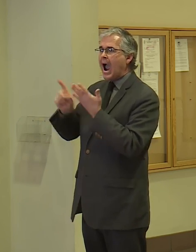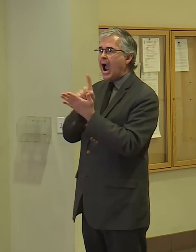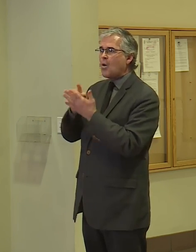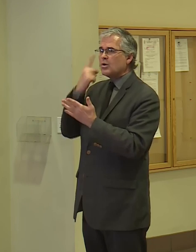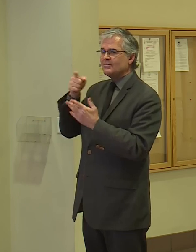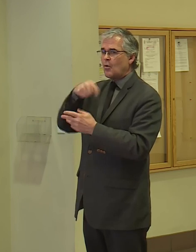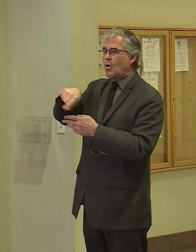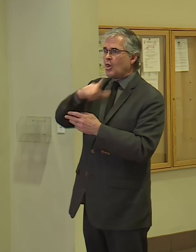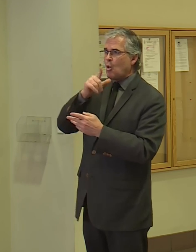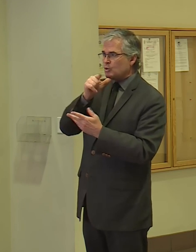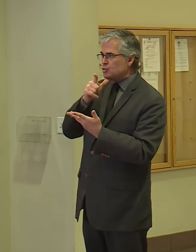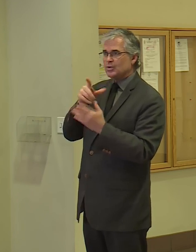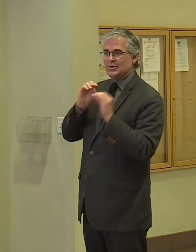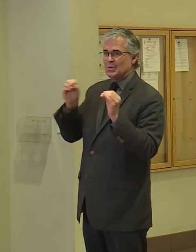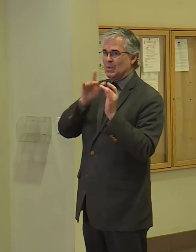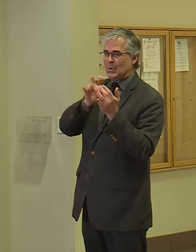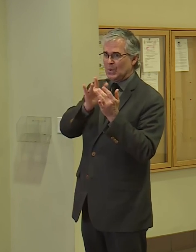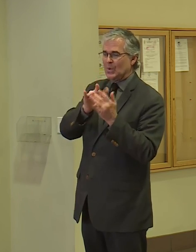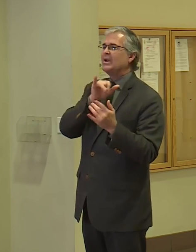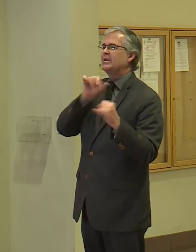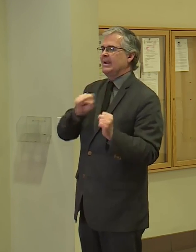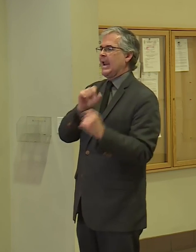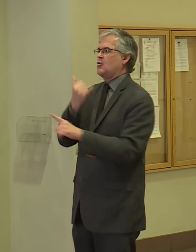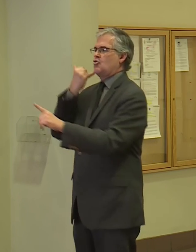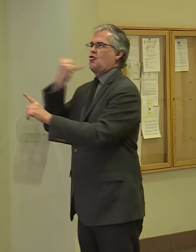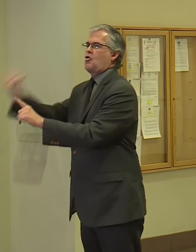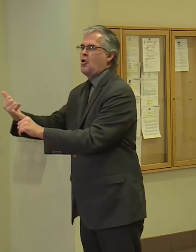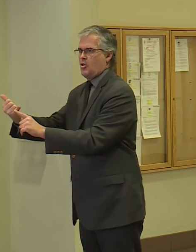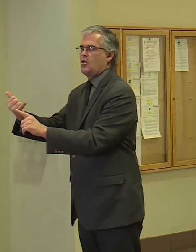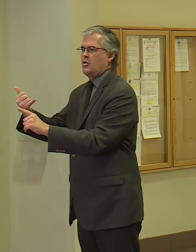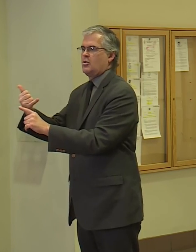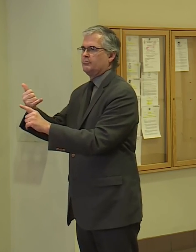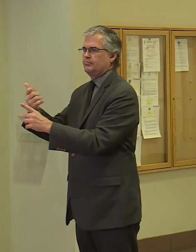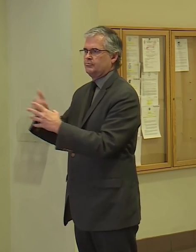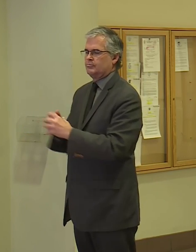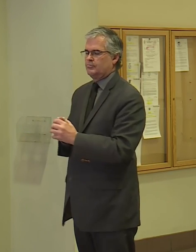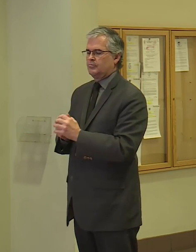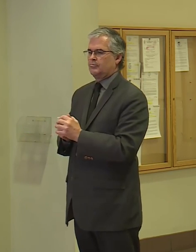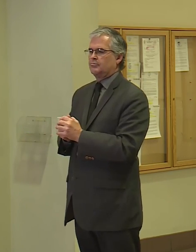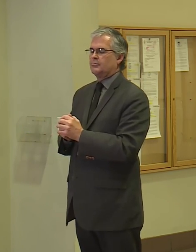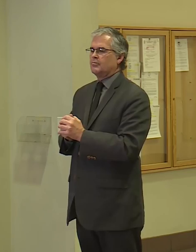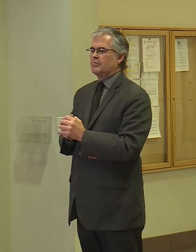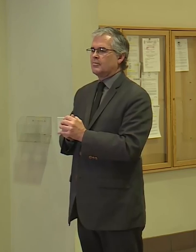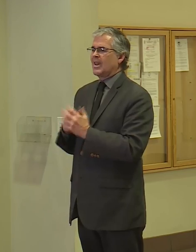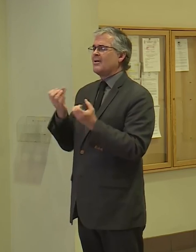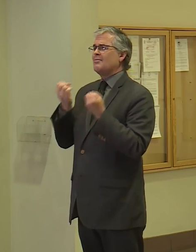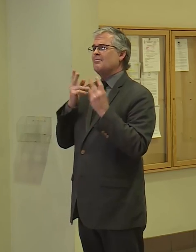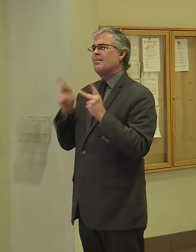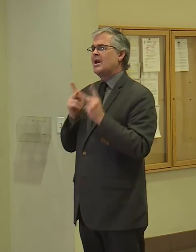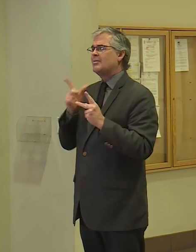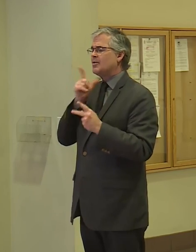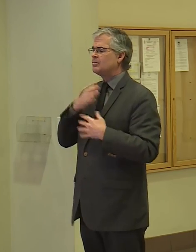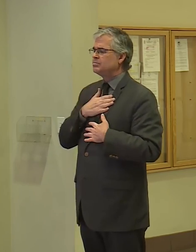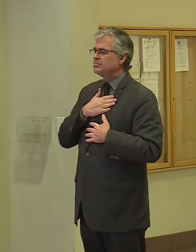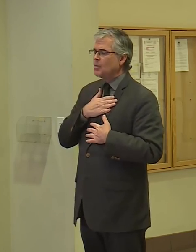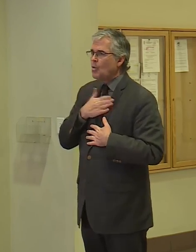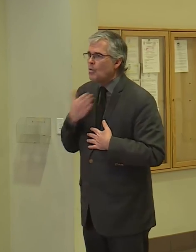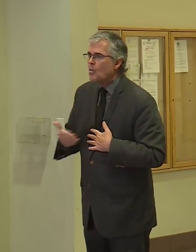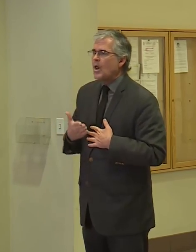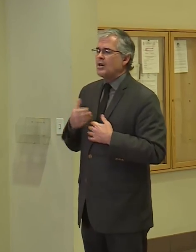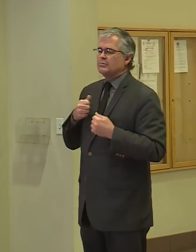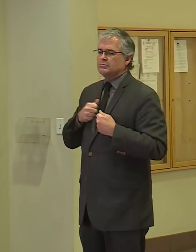these services online there are many other examples of selfless Nevadan individuals and businesses who have taken extraordinary